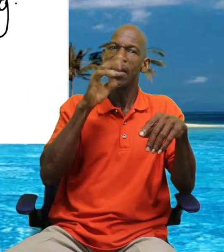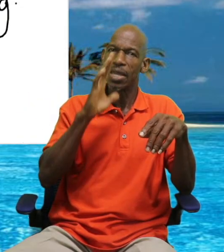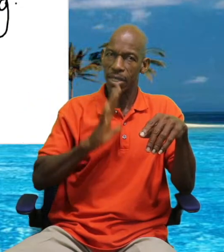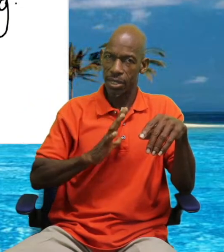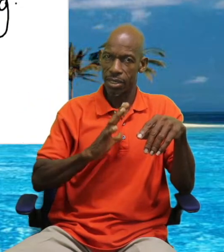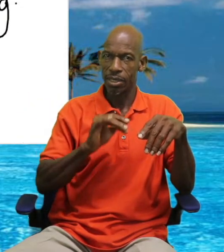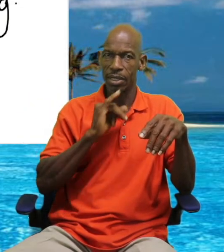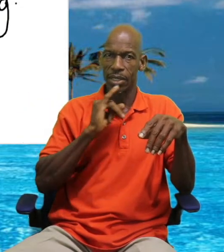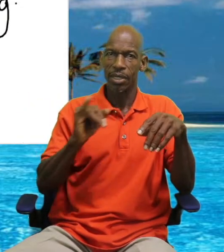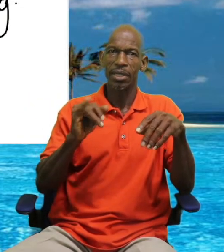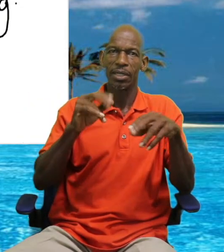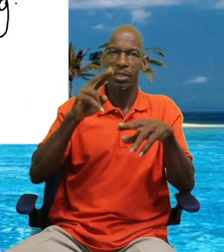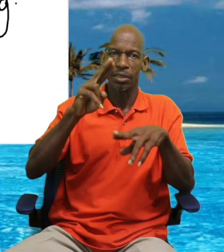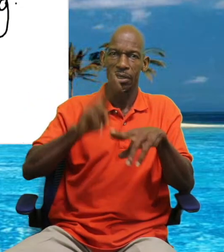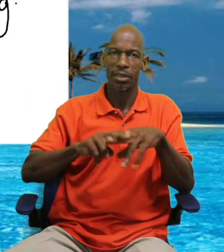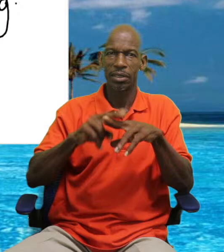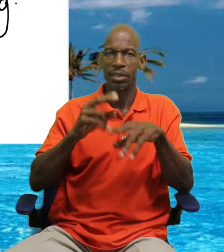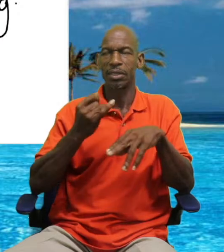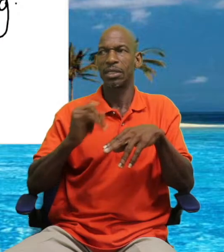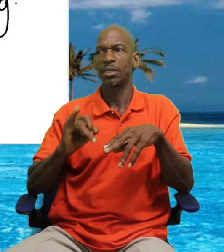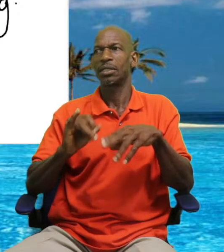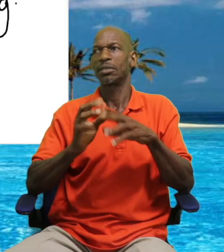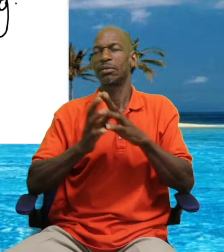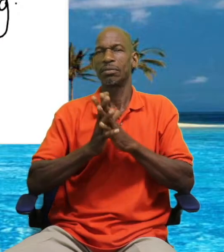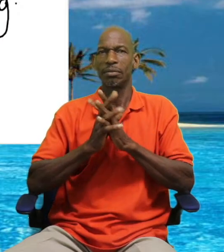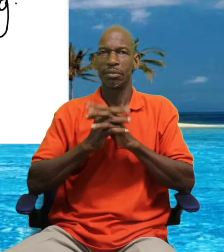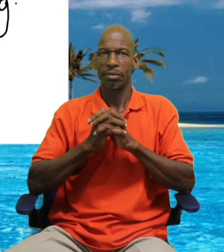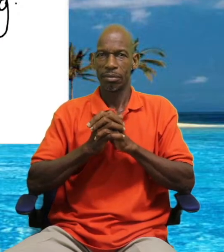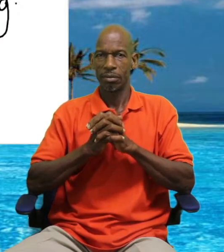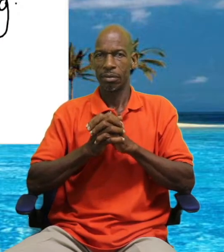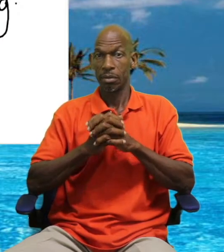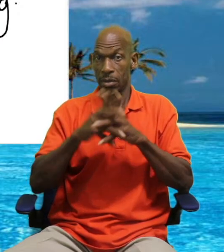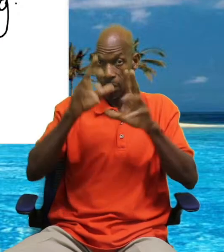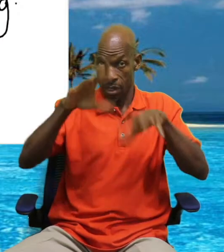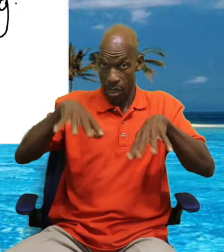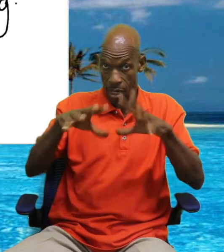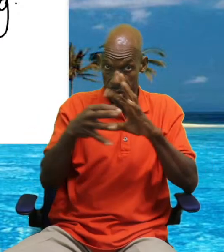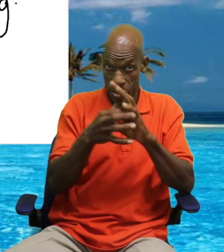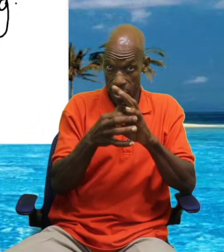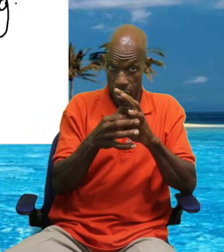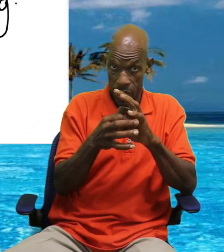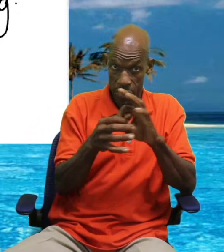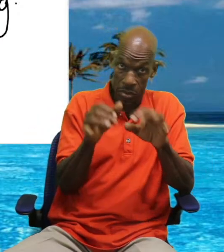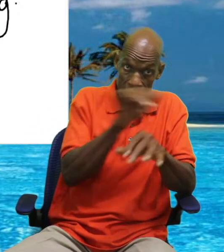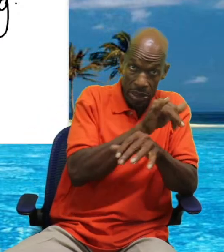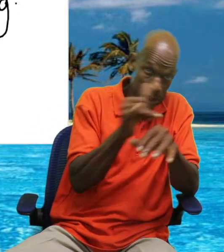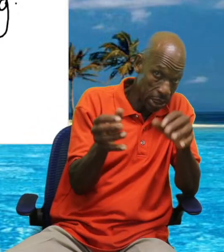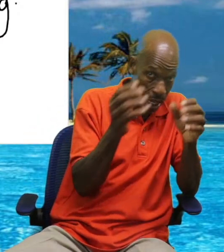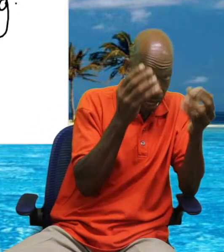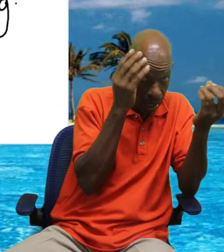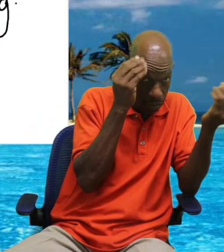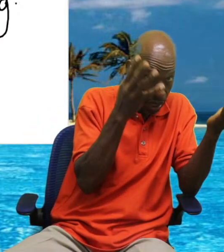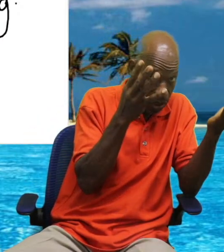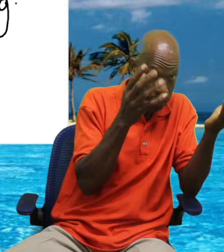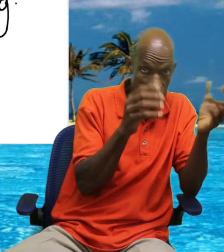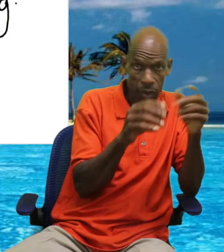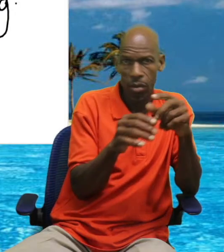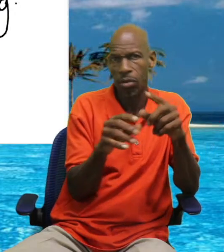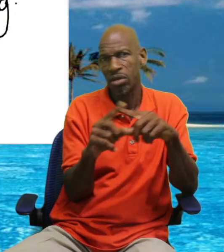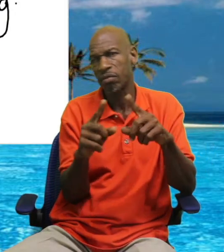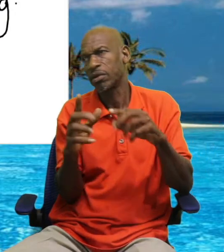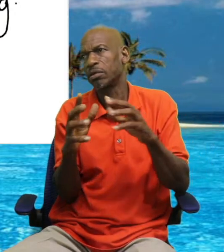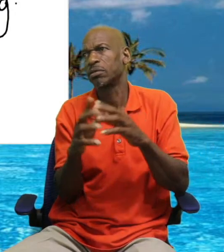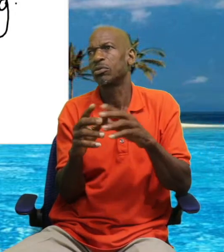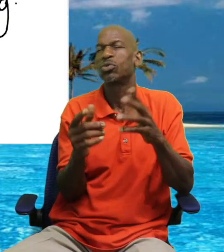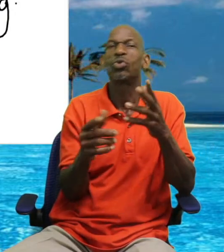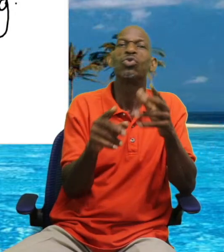same time? Look at that. That's a question I'm asking you concerning using and but. So go ahead and finish that.